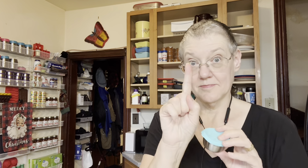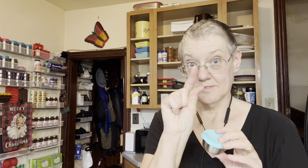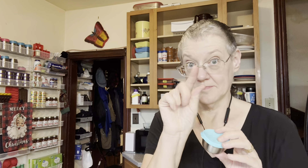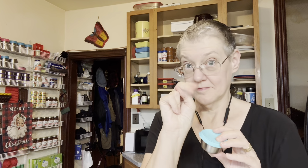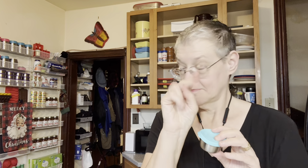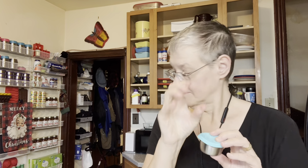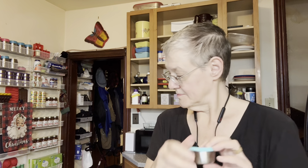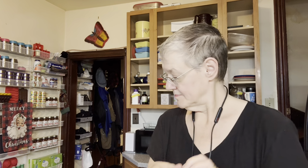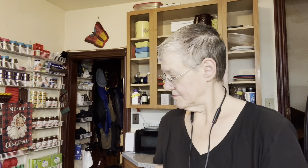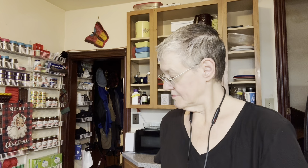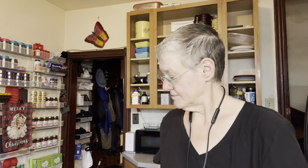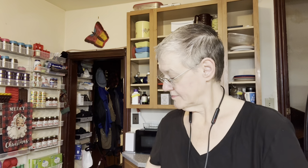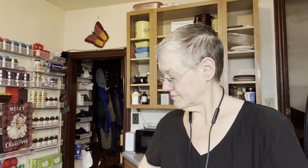1 gram of net carbs.